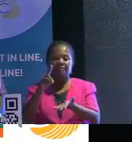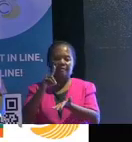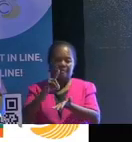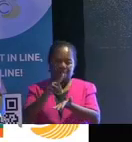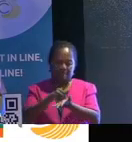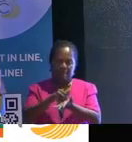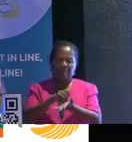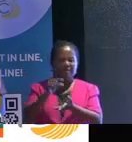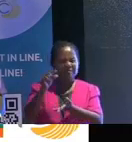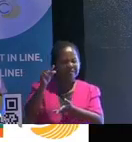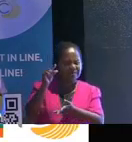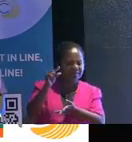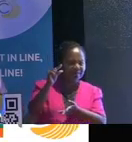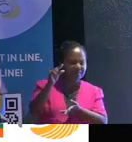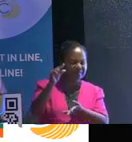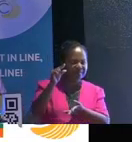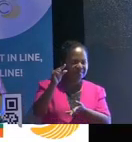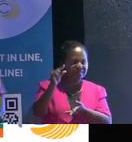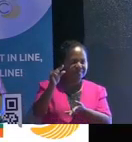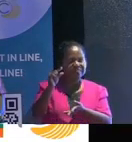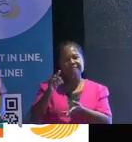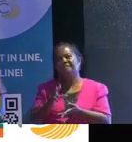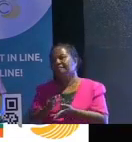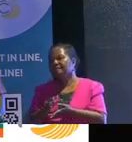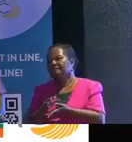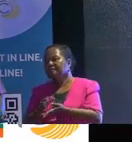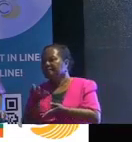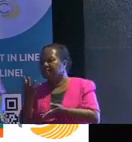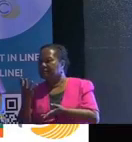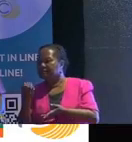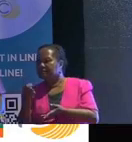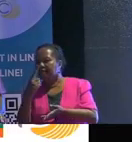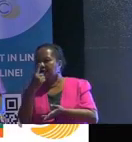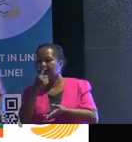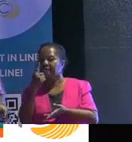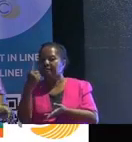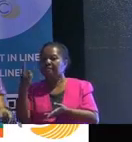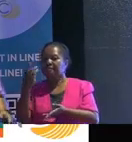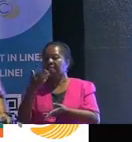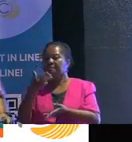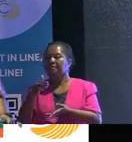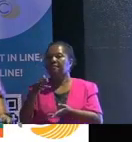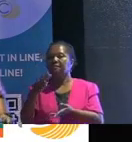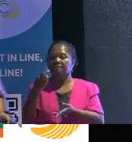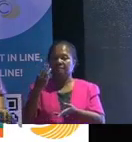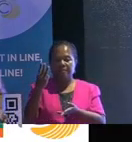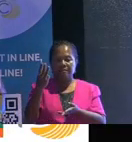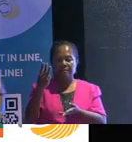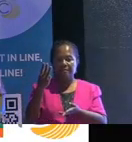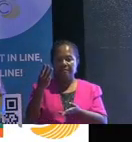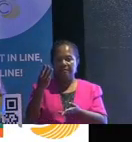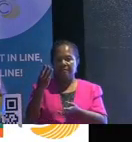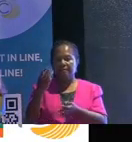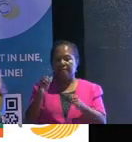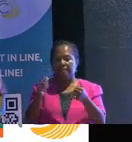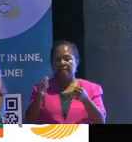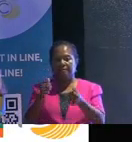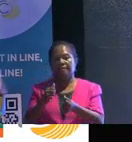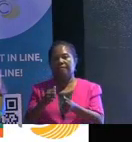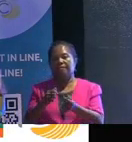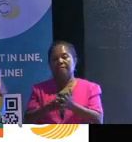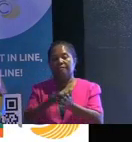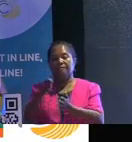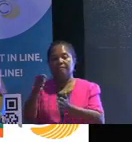Maybe a few are only attracting that. After 1/1/93, the termination benefit or the entitlements,